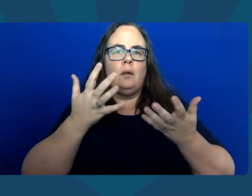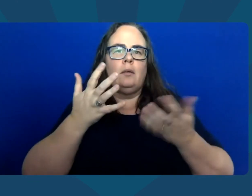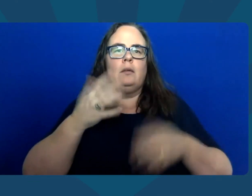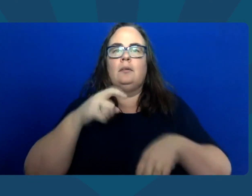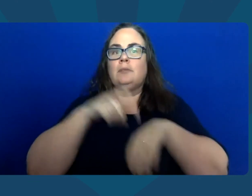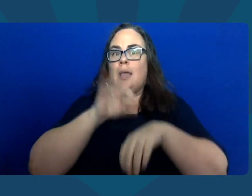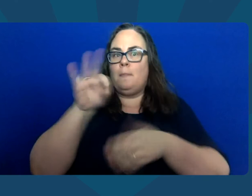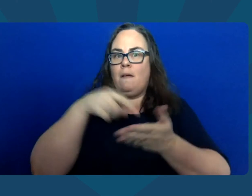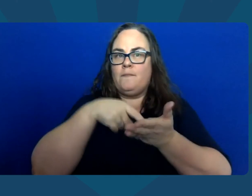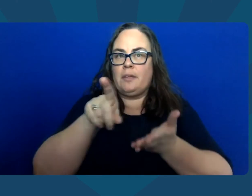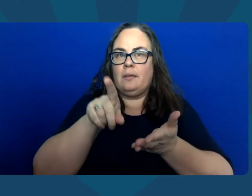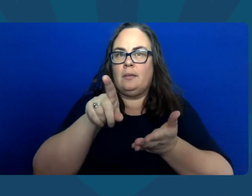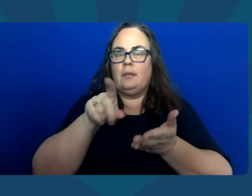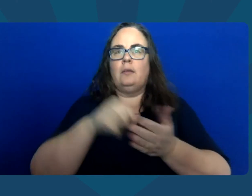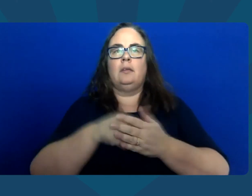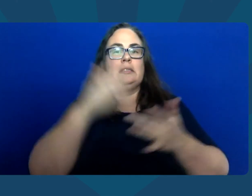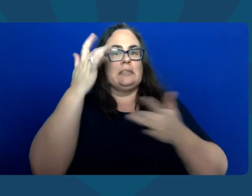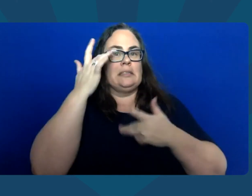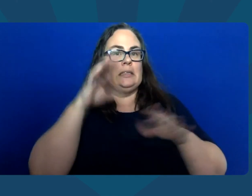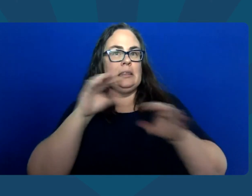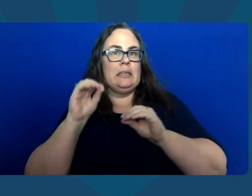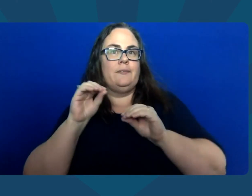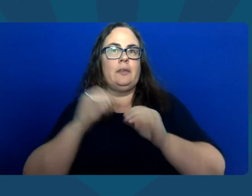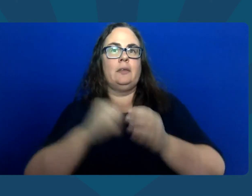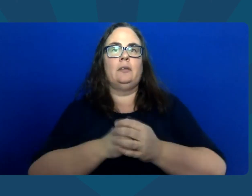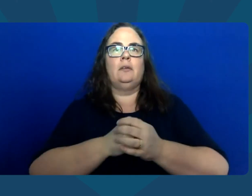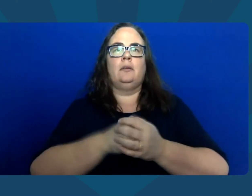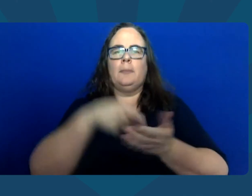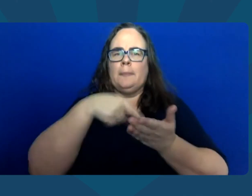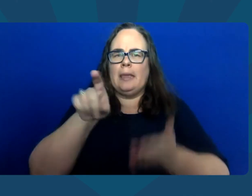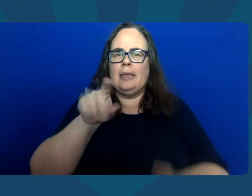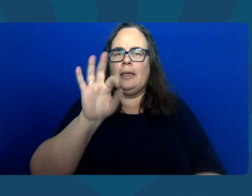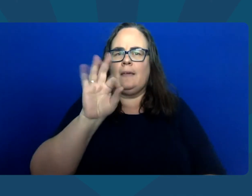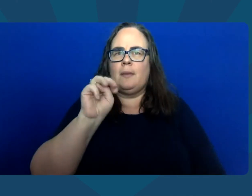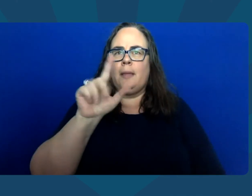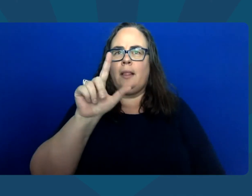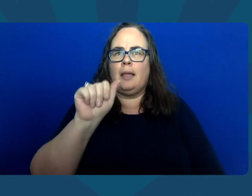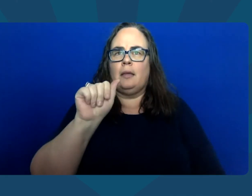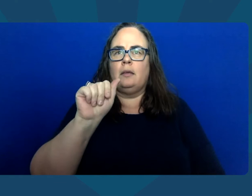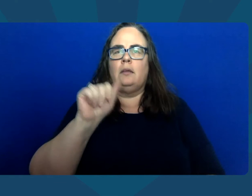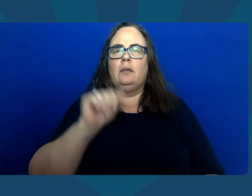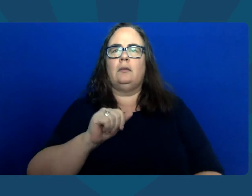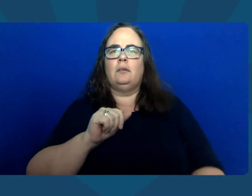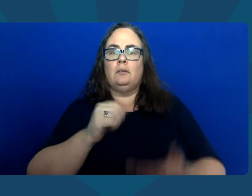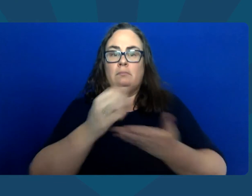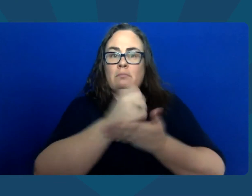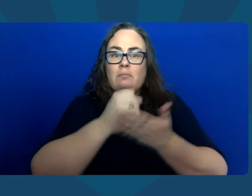will continually fight for paid time off, sick leave, paid